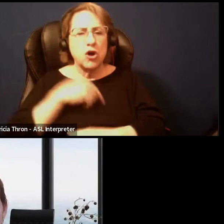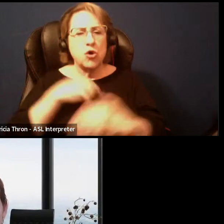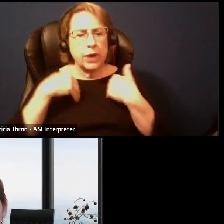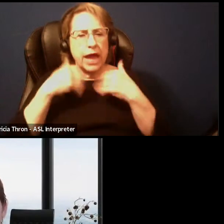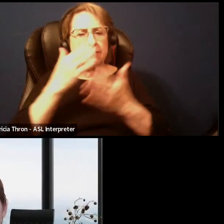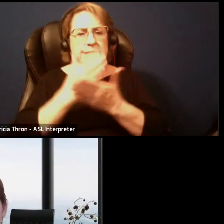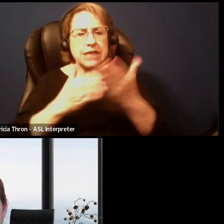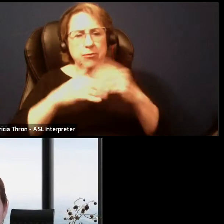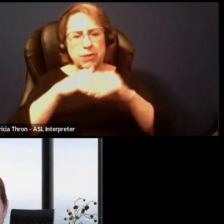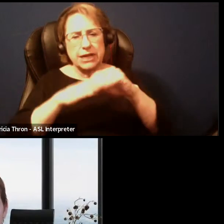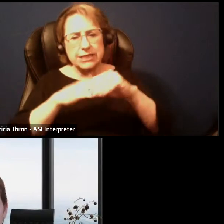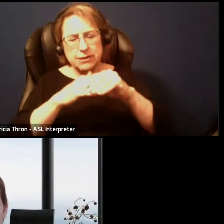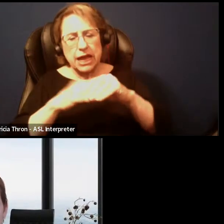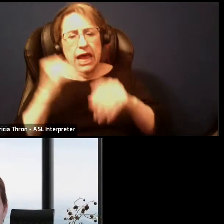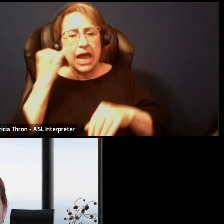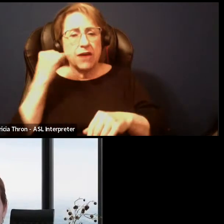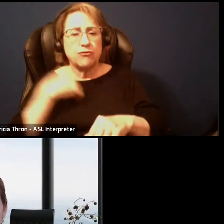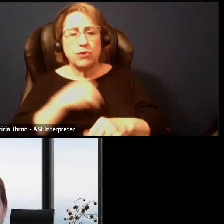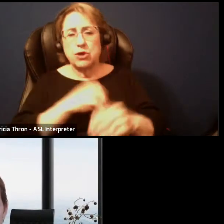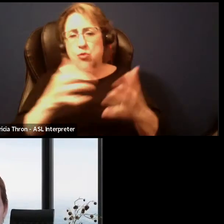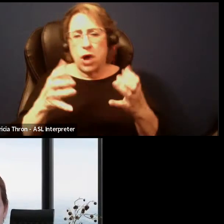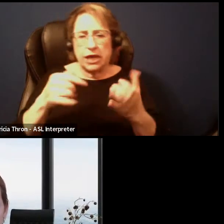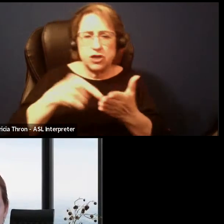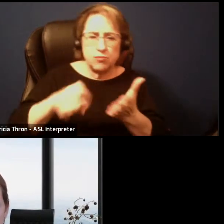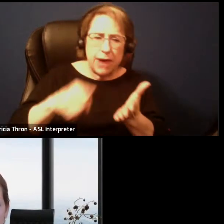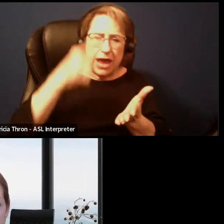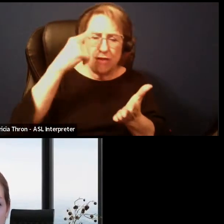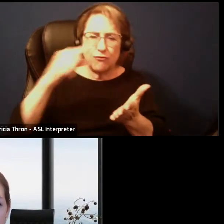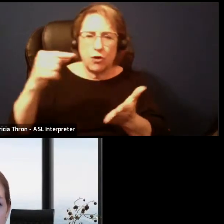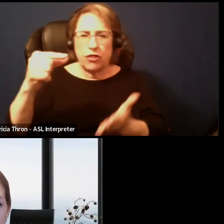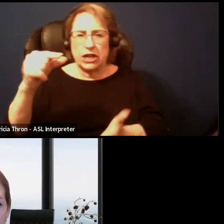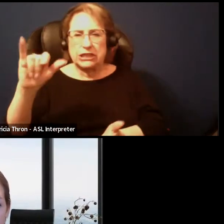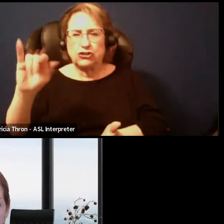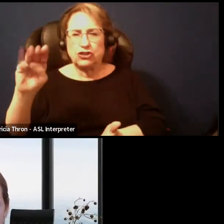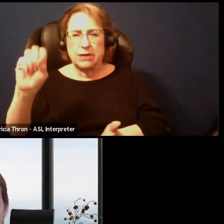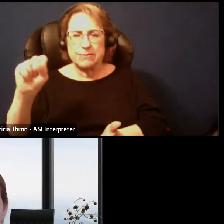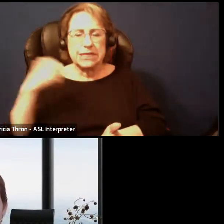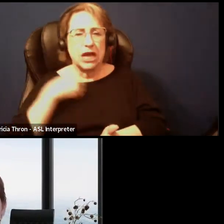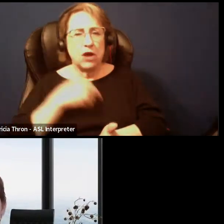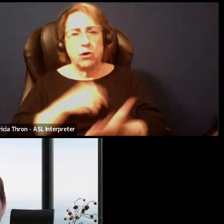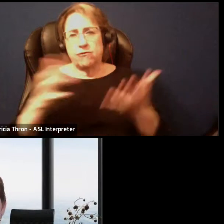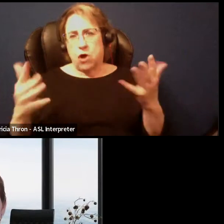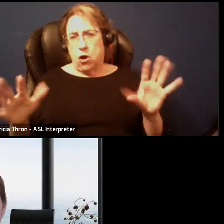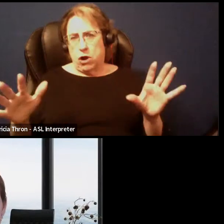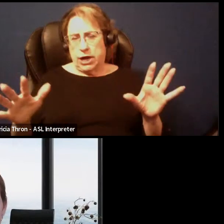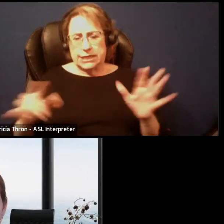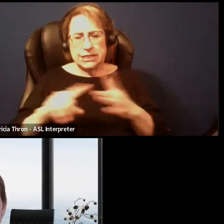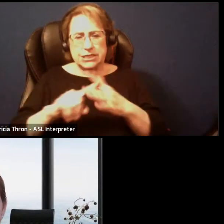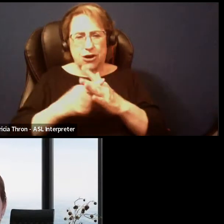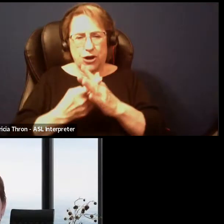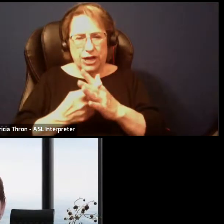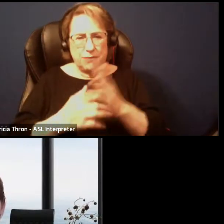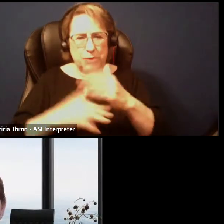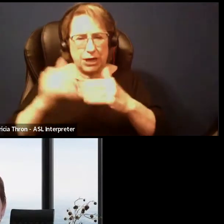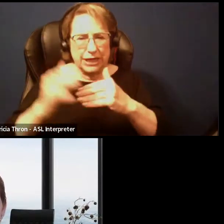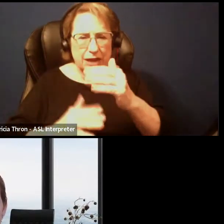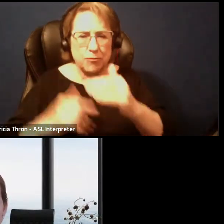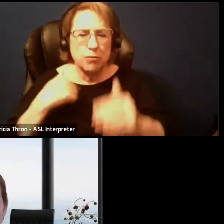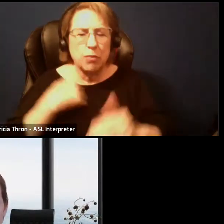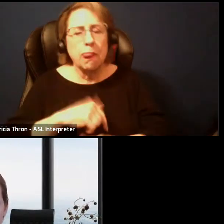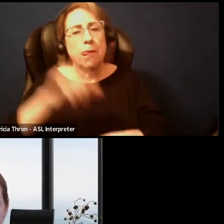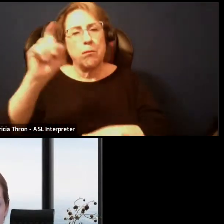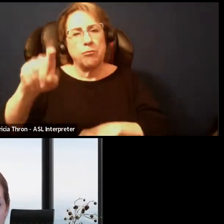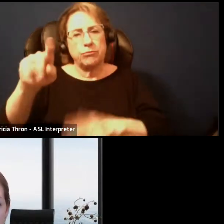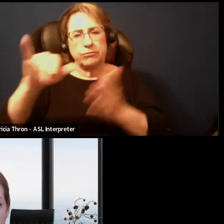next summer, if we want to pay for all the gyms that we've already started construction on and the other projects, we will need that money